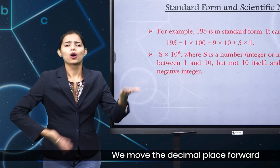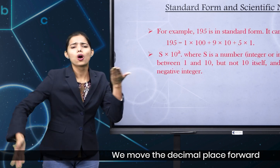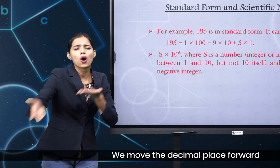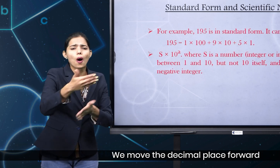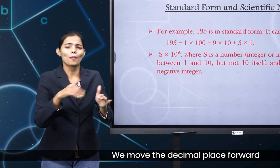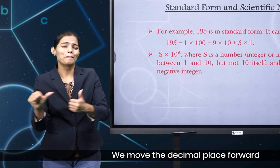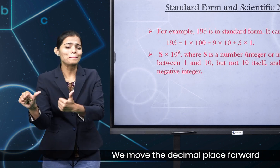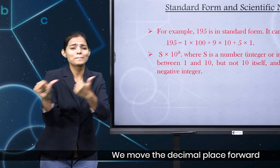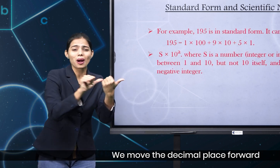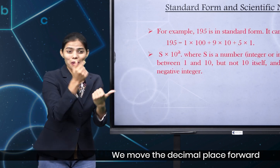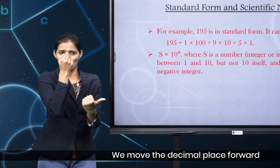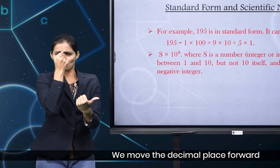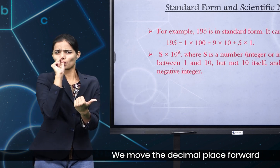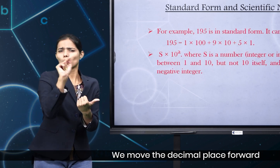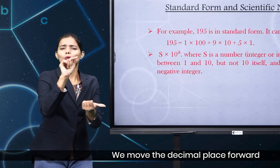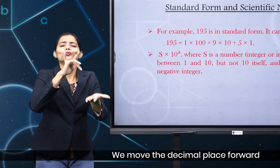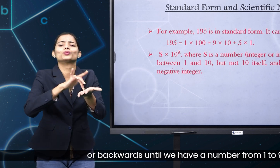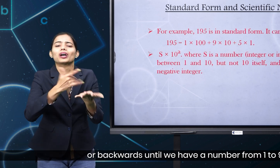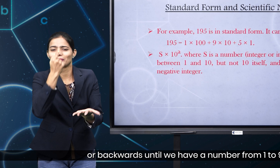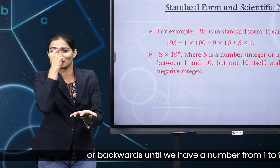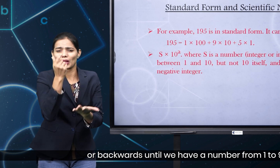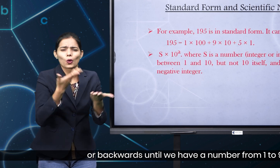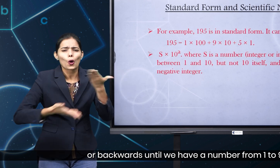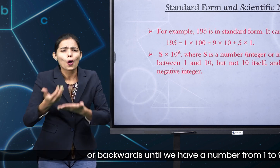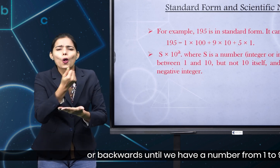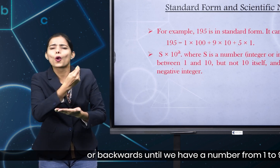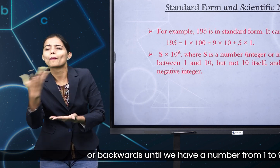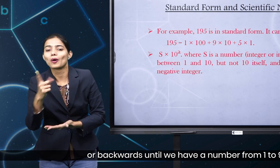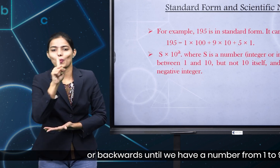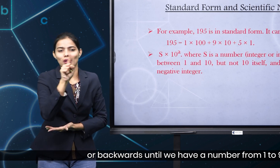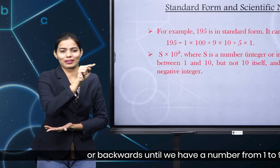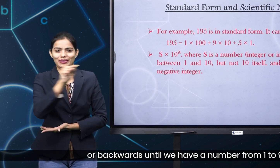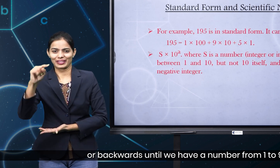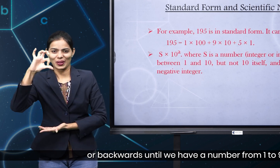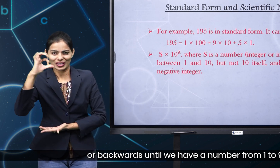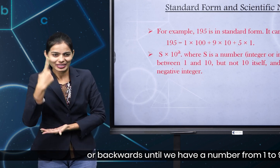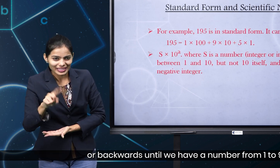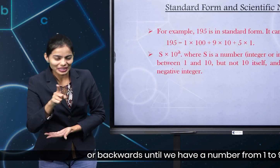We move the decimal place forward or backwards until we have a number from 1 to